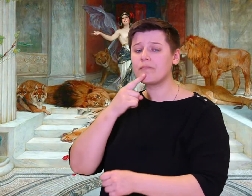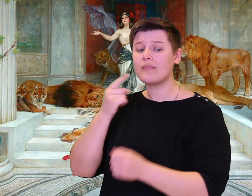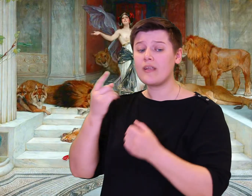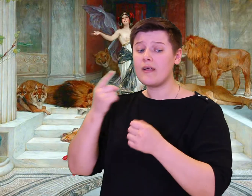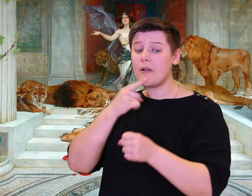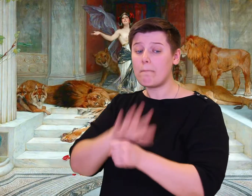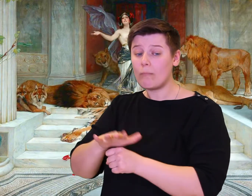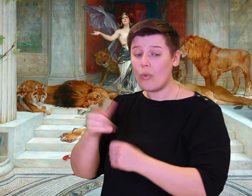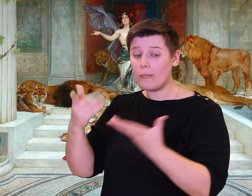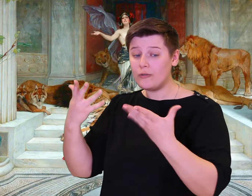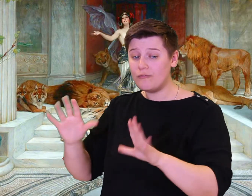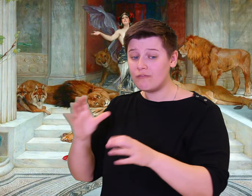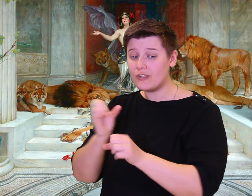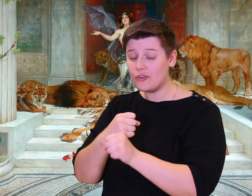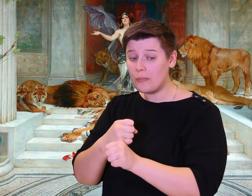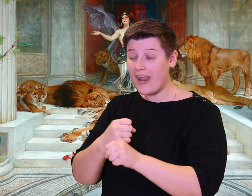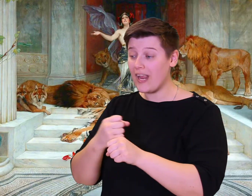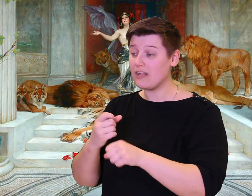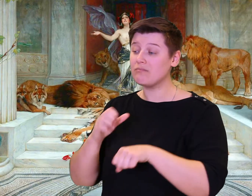your forefathers' land."